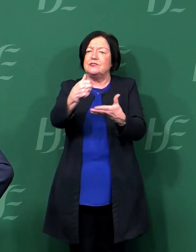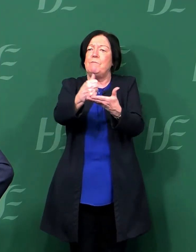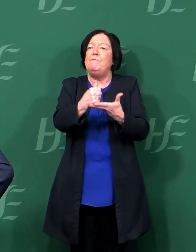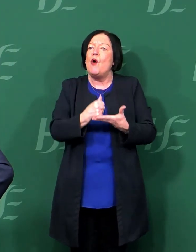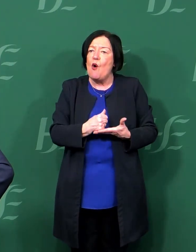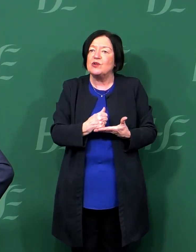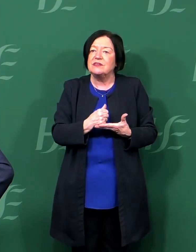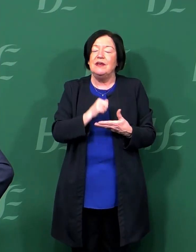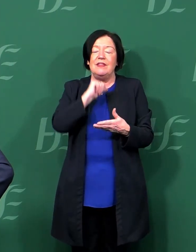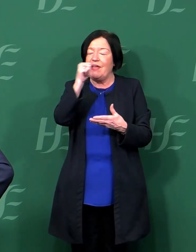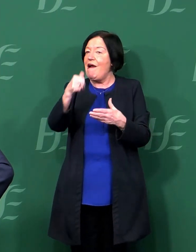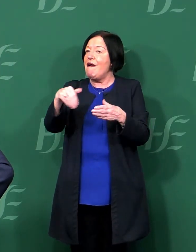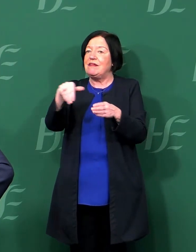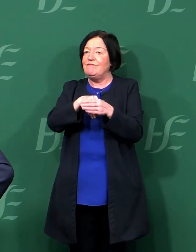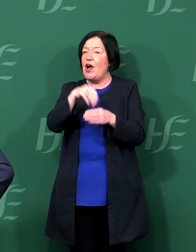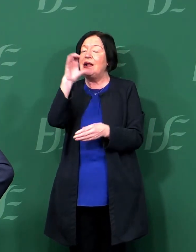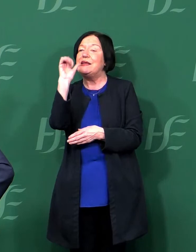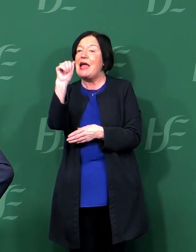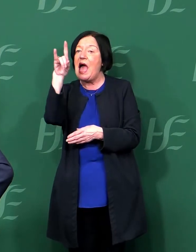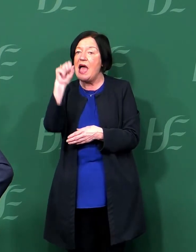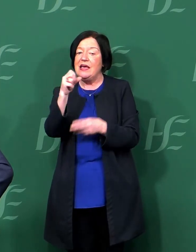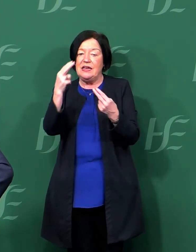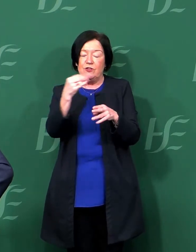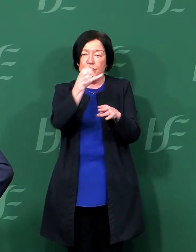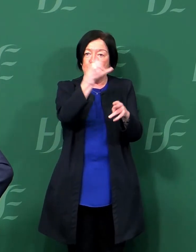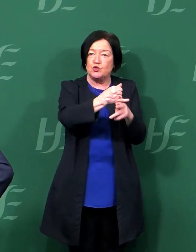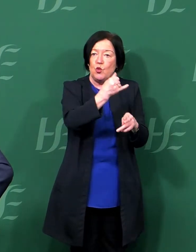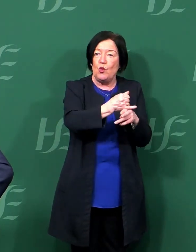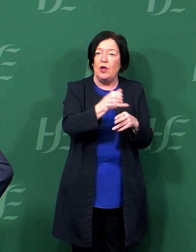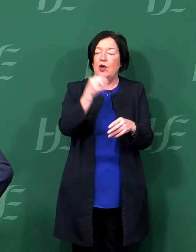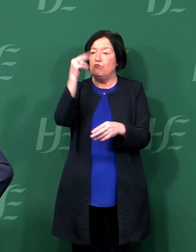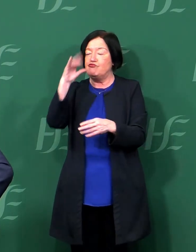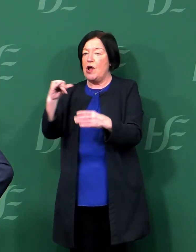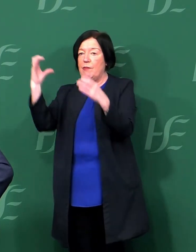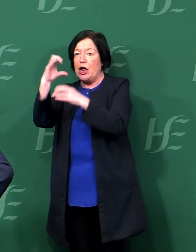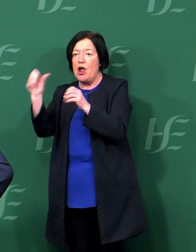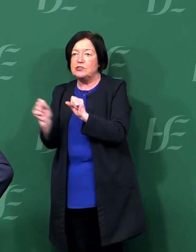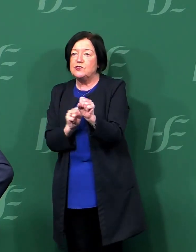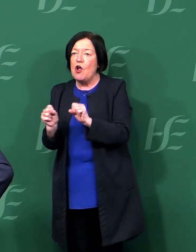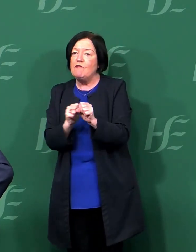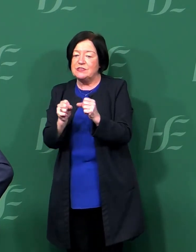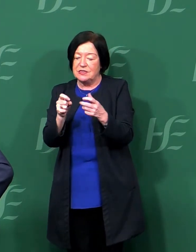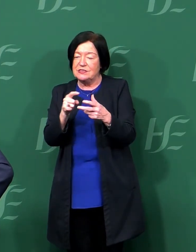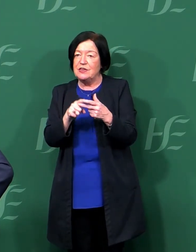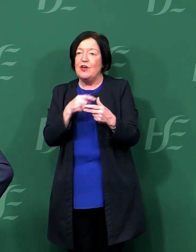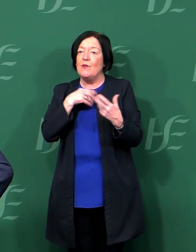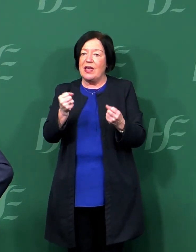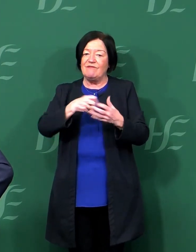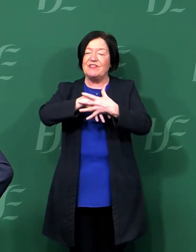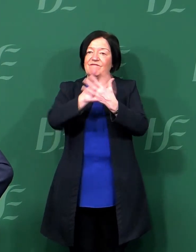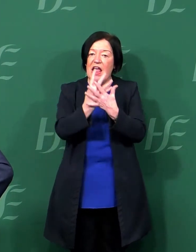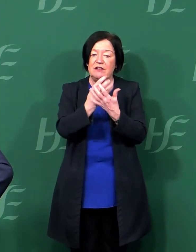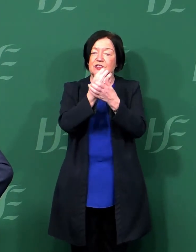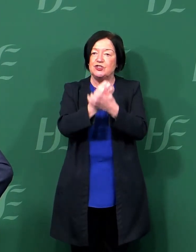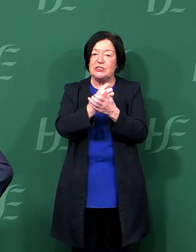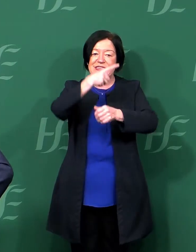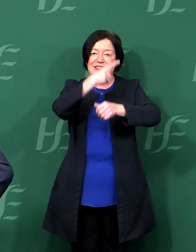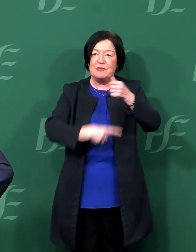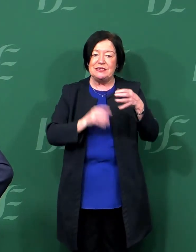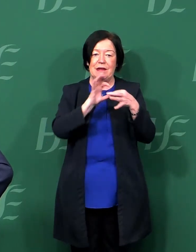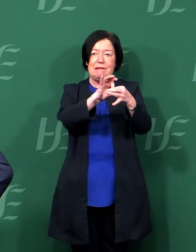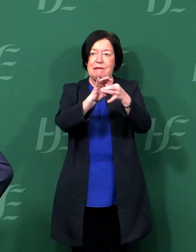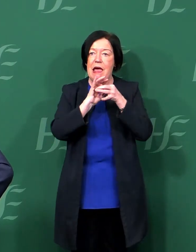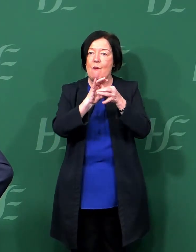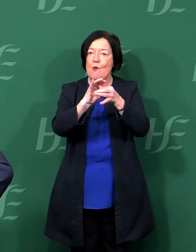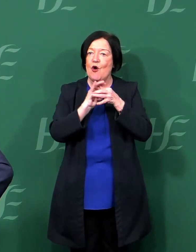supports that aren't in CAMS. They need them in their schools, they need them in primary care services. We have the development of the Children's Disability Networks